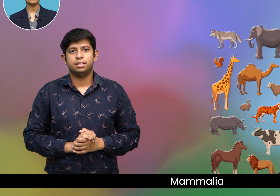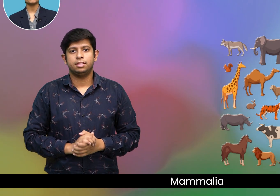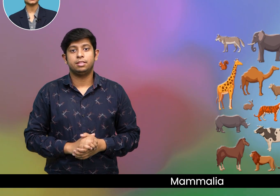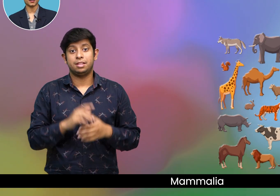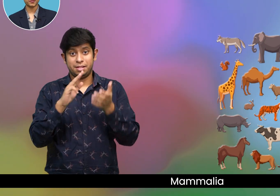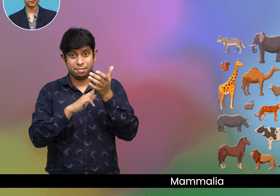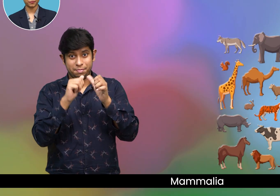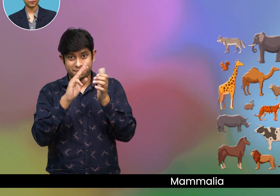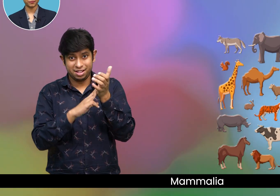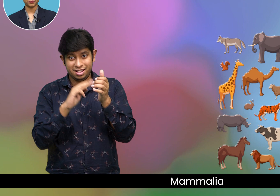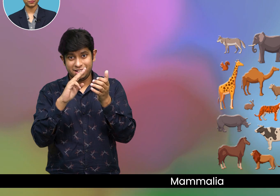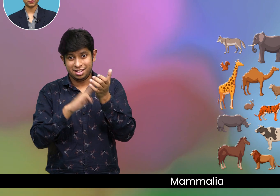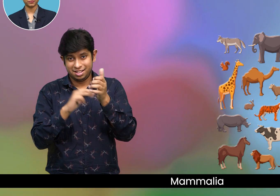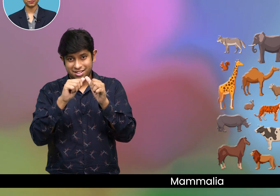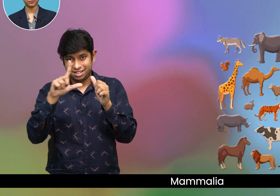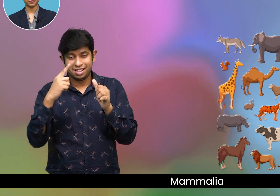Mammalia.